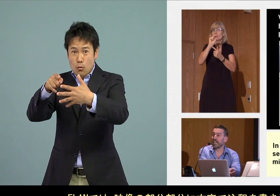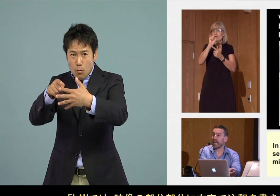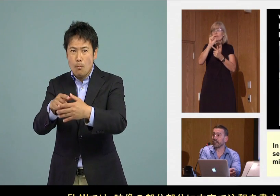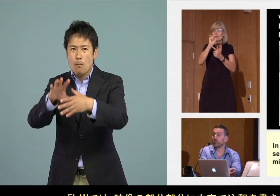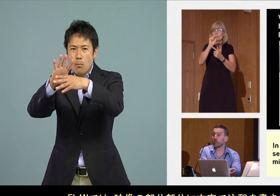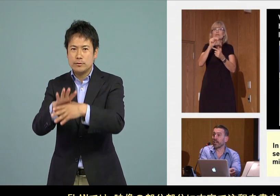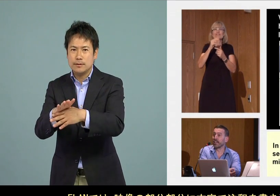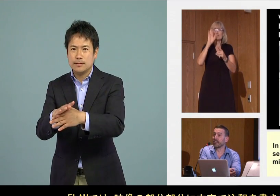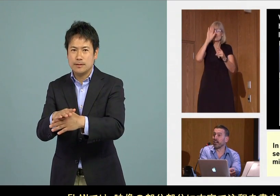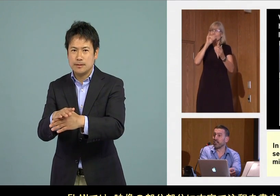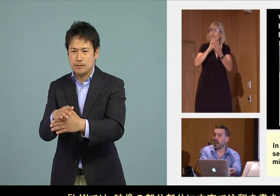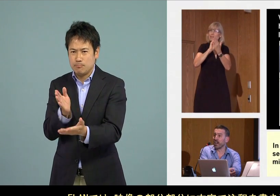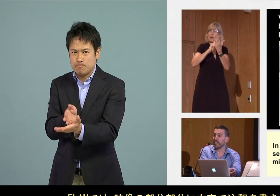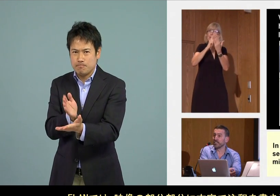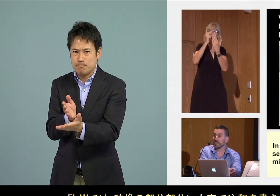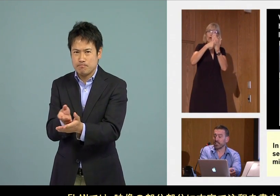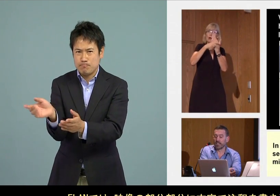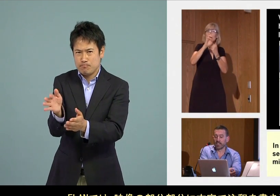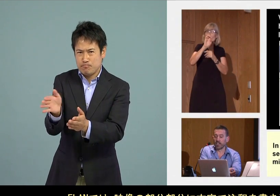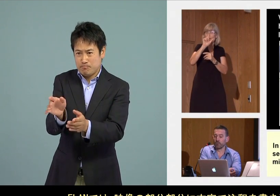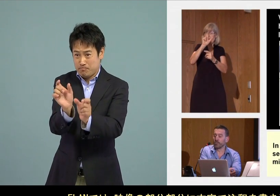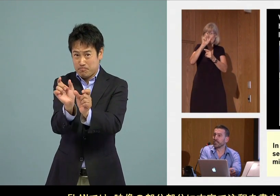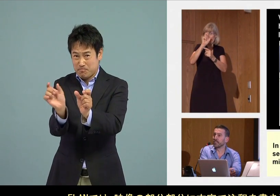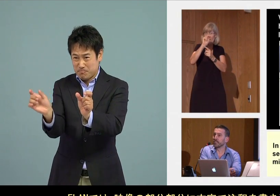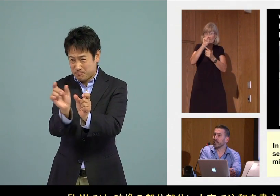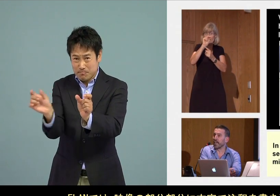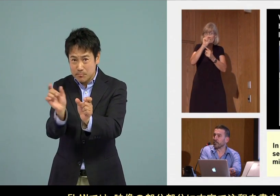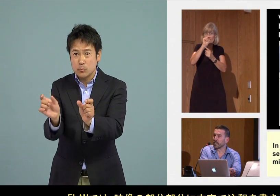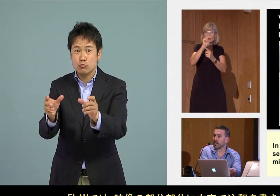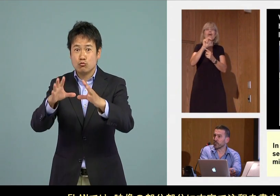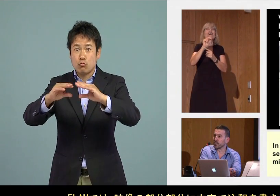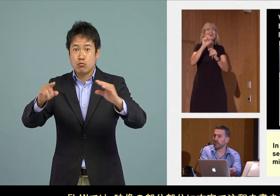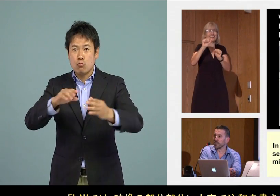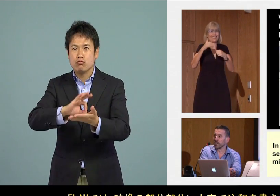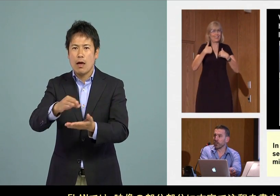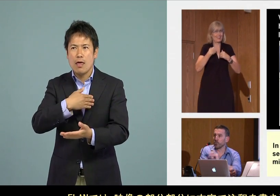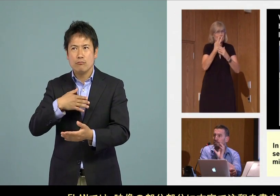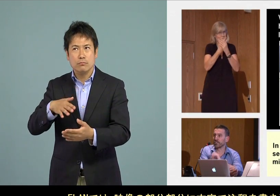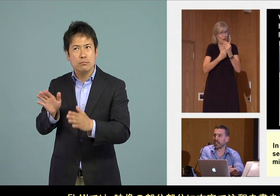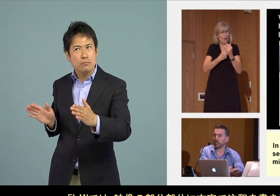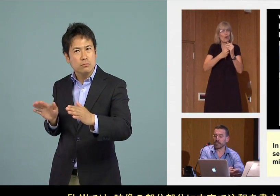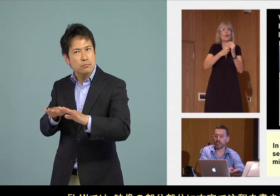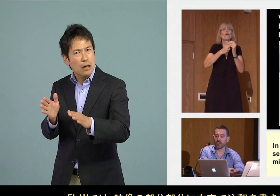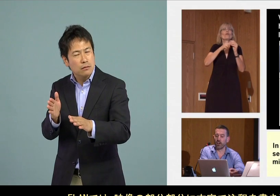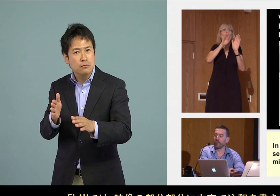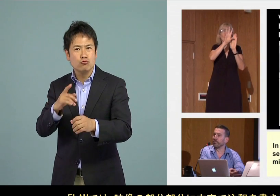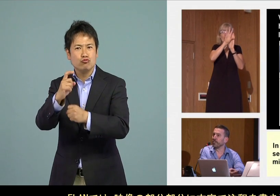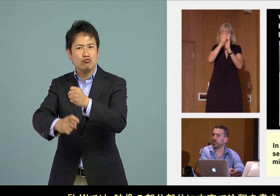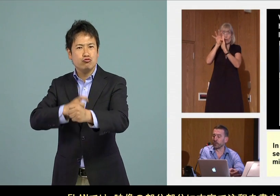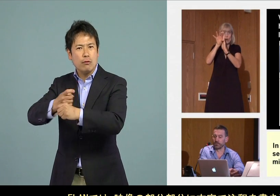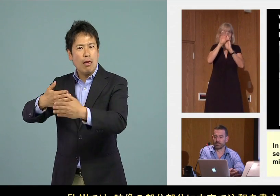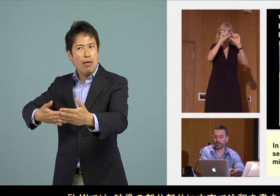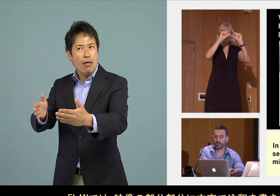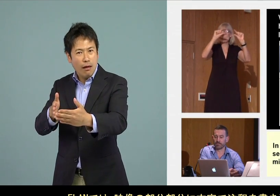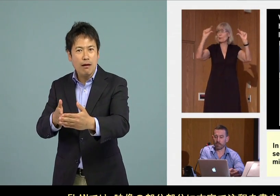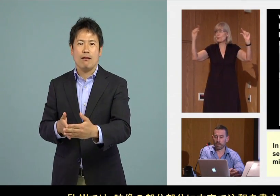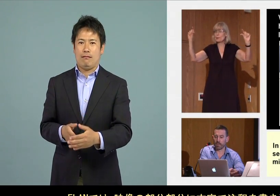In ELAN, you can align written annotations with segments of the